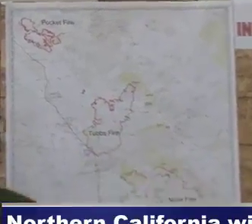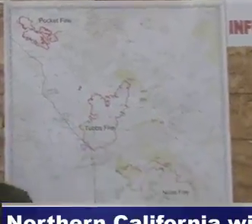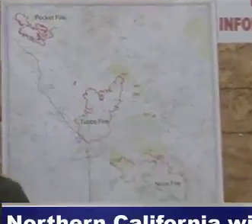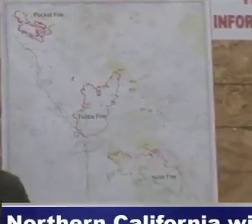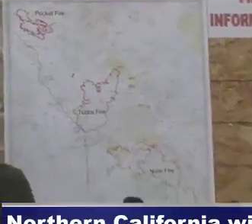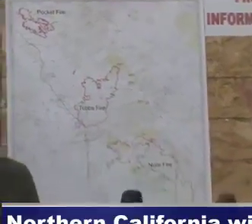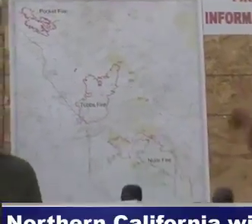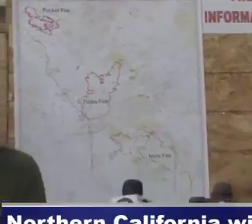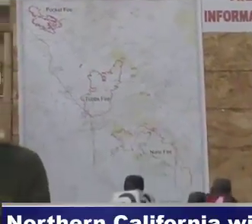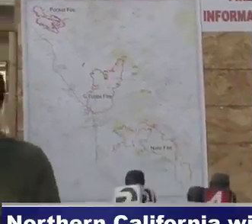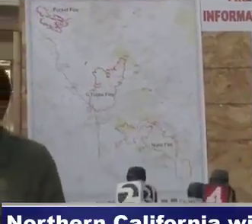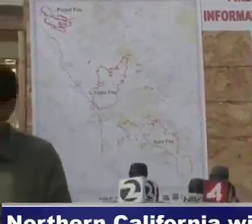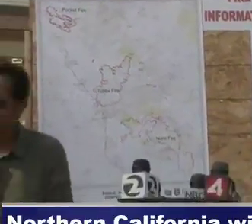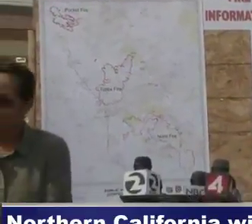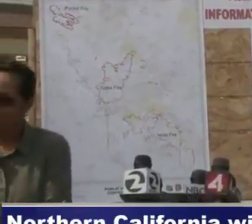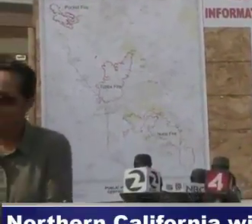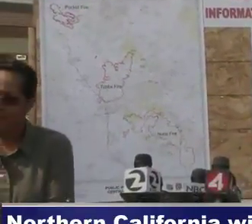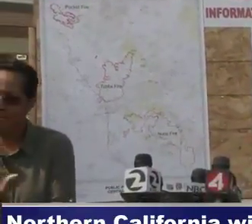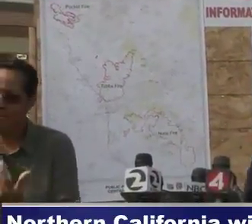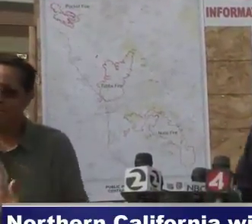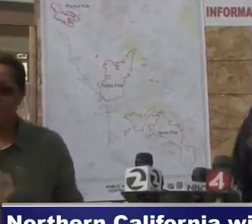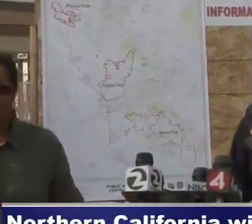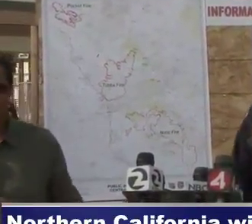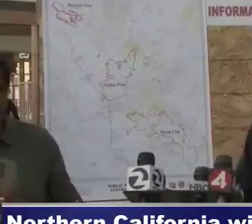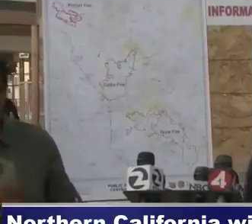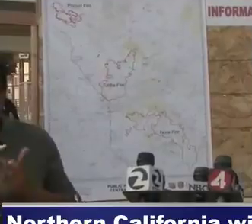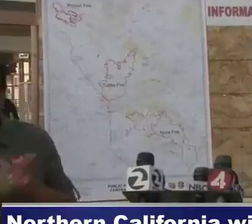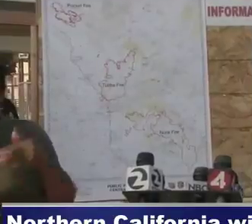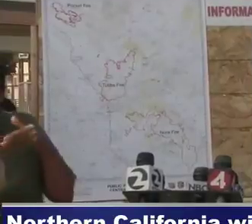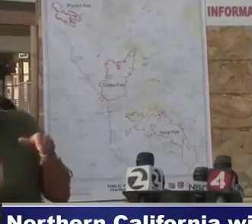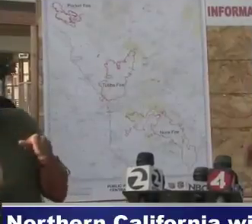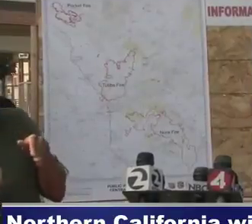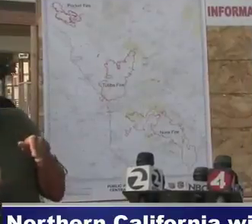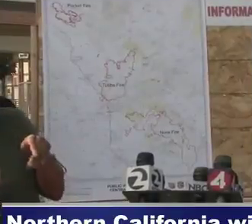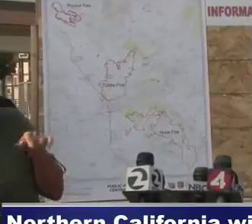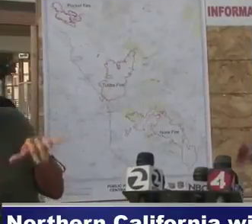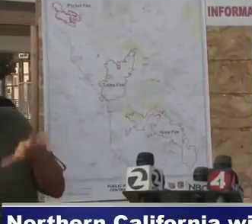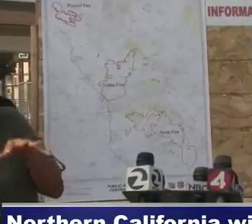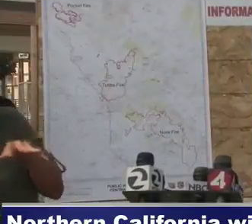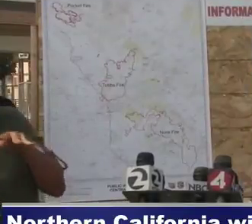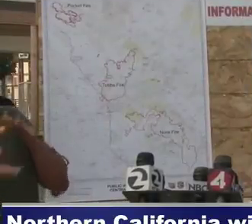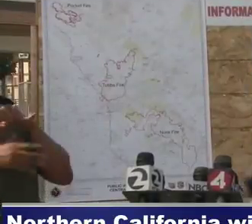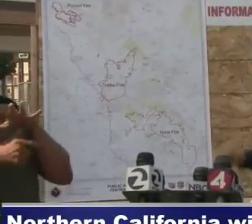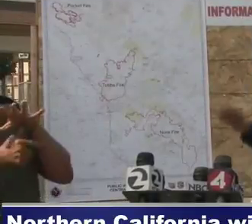found a good spot out there in front of it and on the eastern side. The helicopters, the rotor wing, and the aircraft have put some